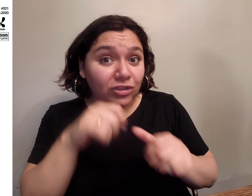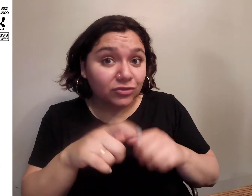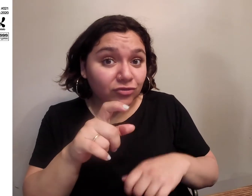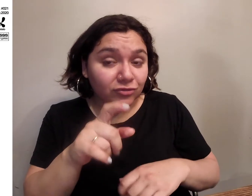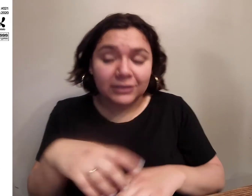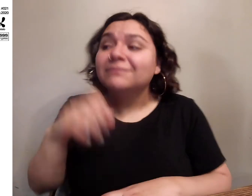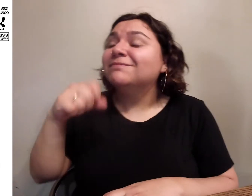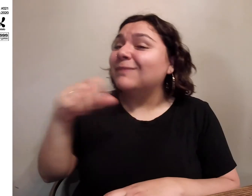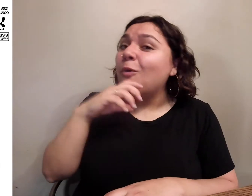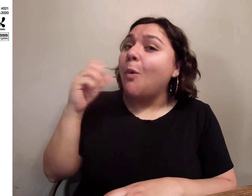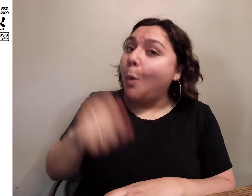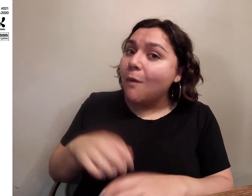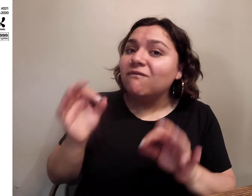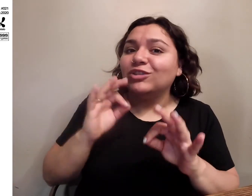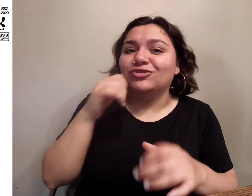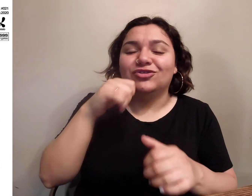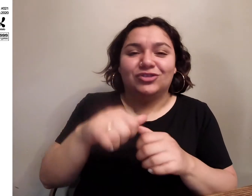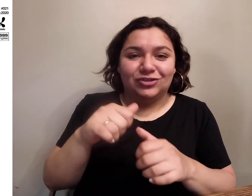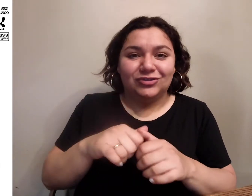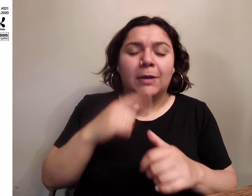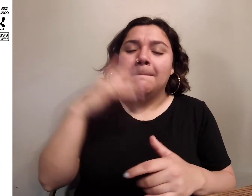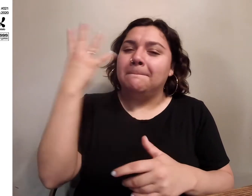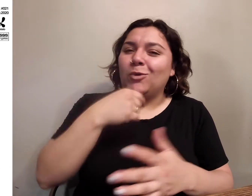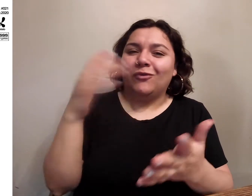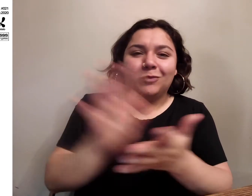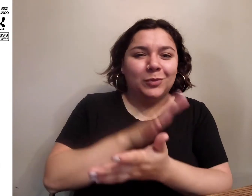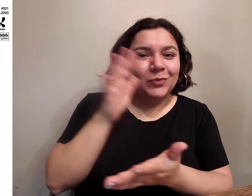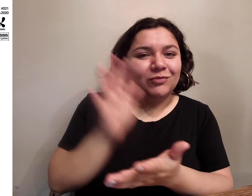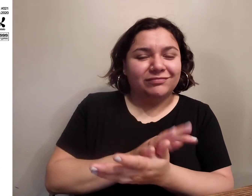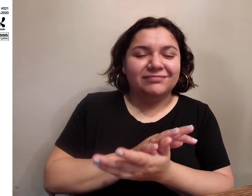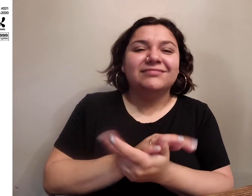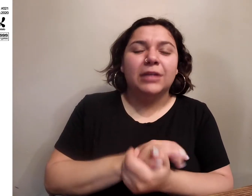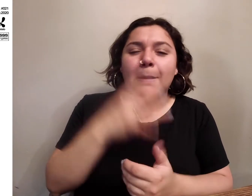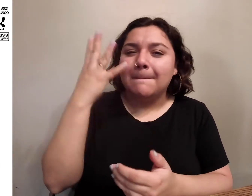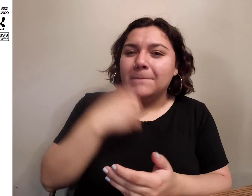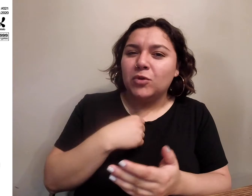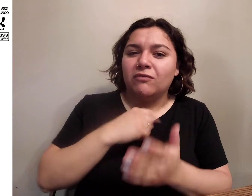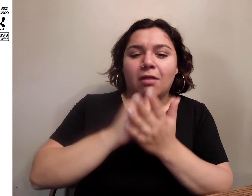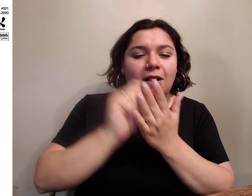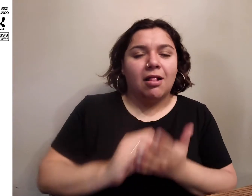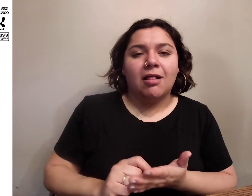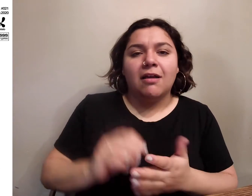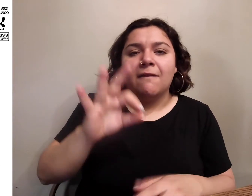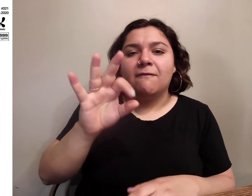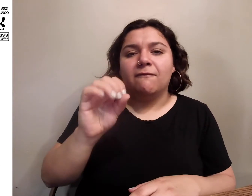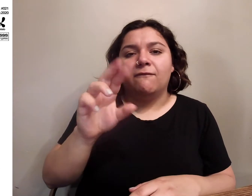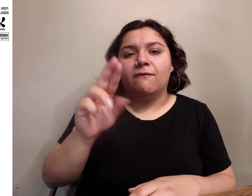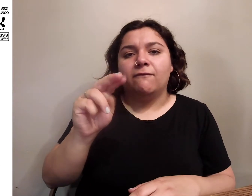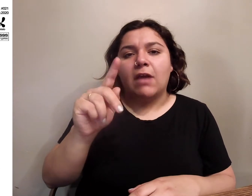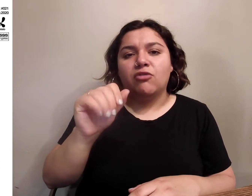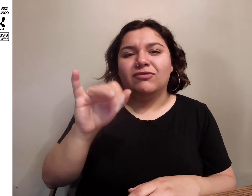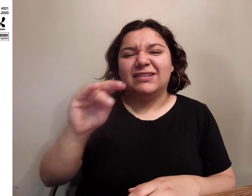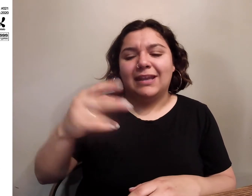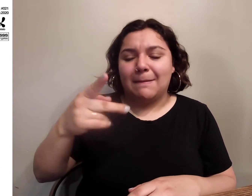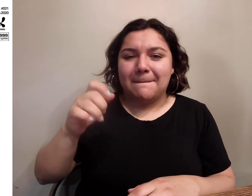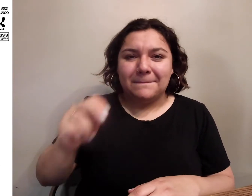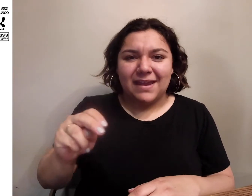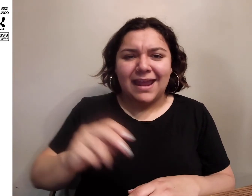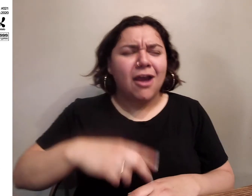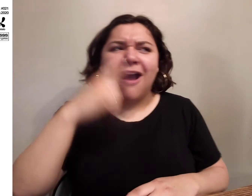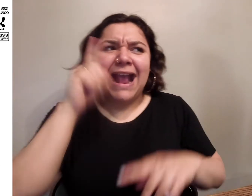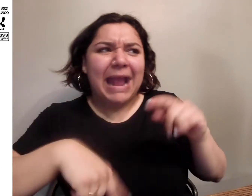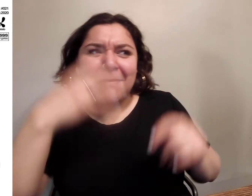Exactly. Old-fashioned letters on beautiful paper with beautiful fountain pens, with beautiful colored ink. I can't believe